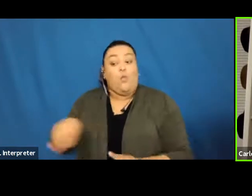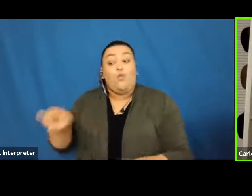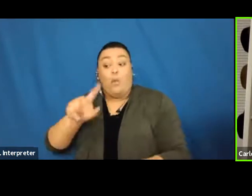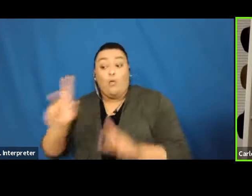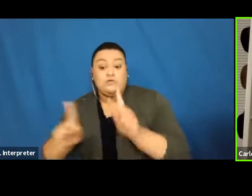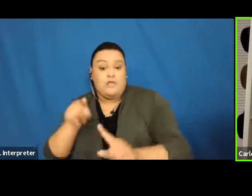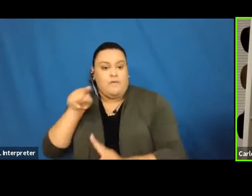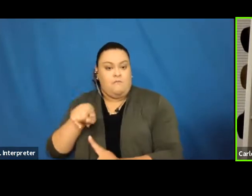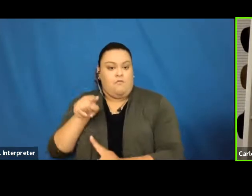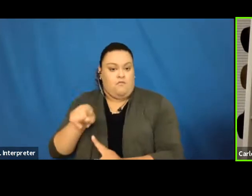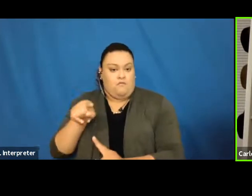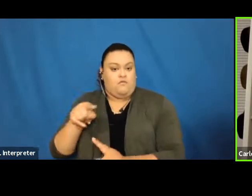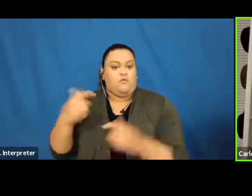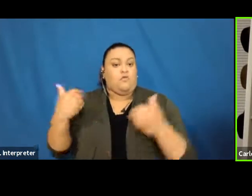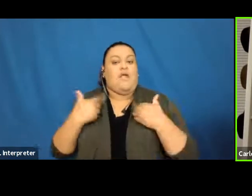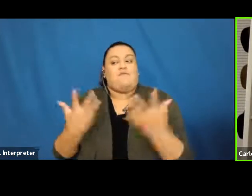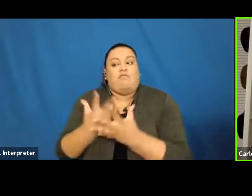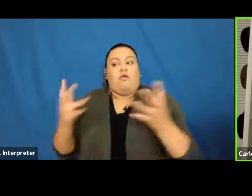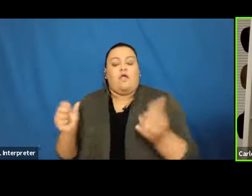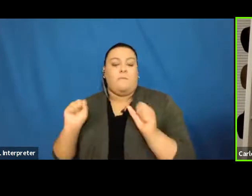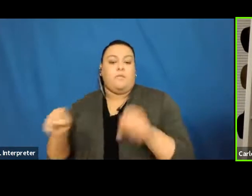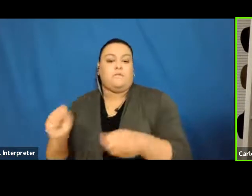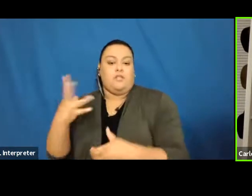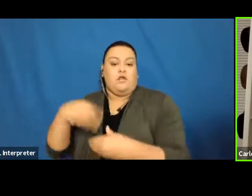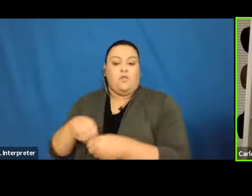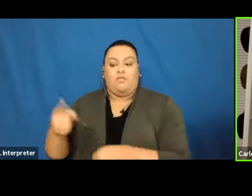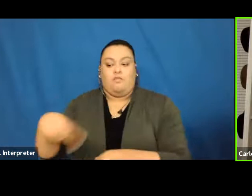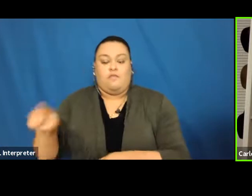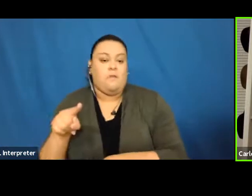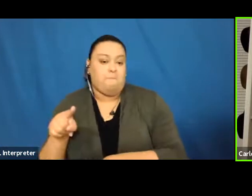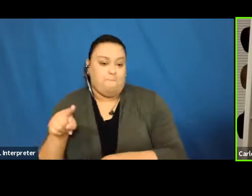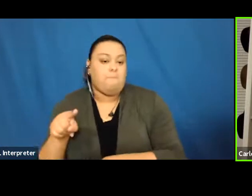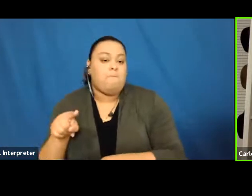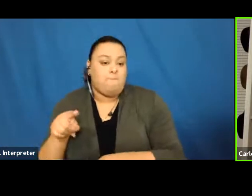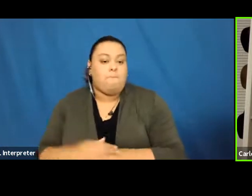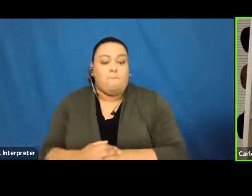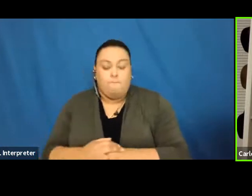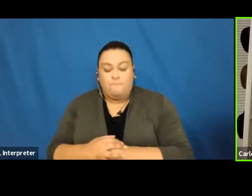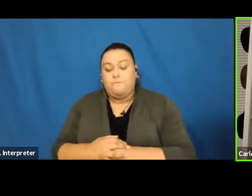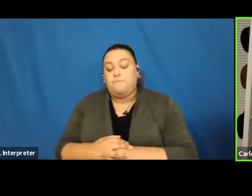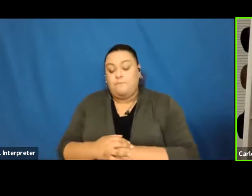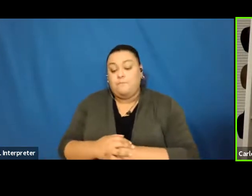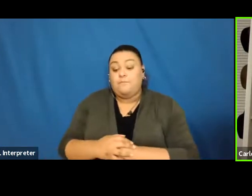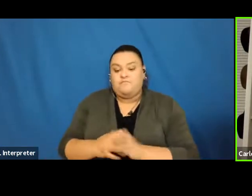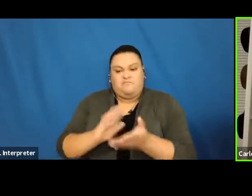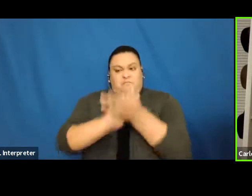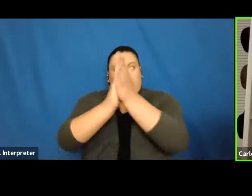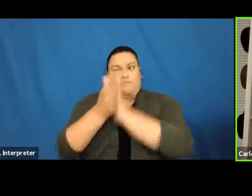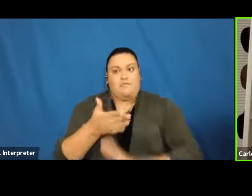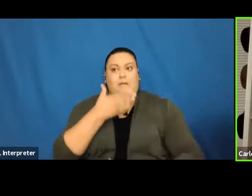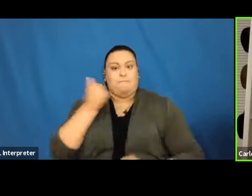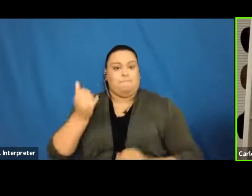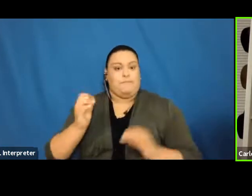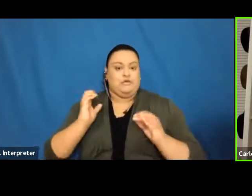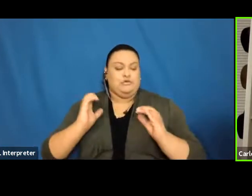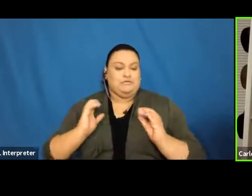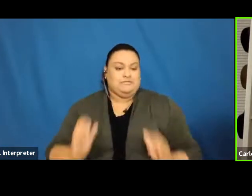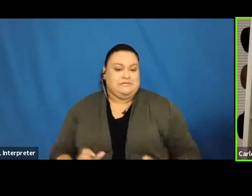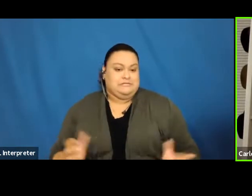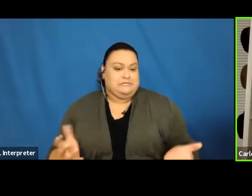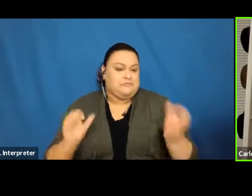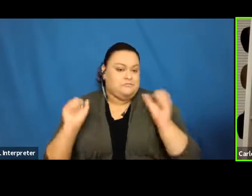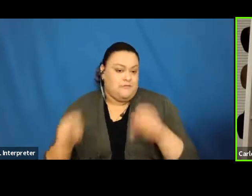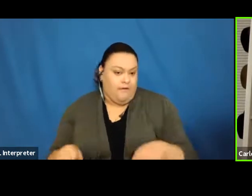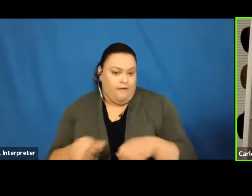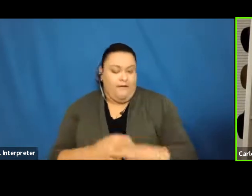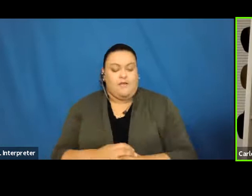a lot of possibility and potential to you know, be better citizens, you know. And